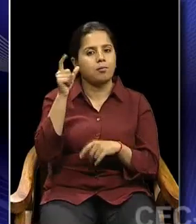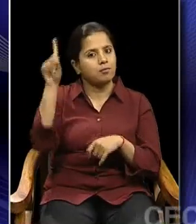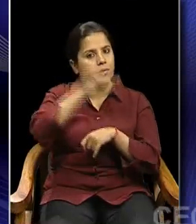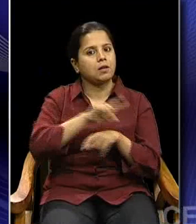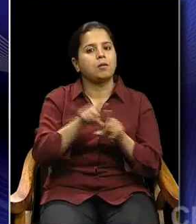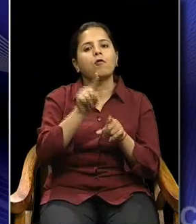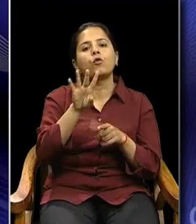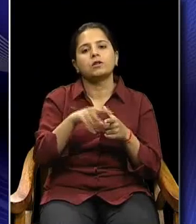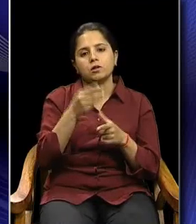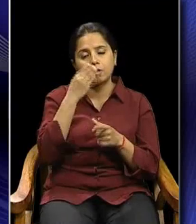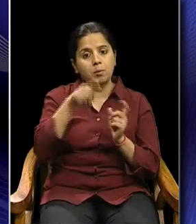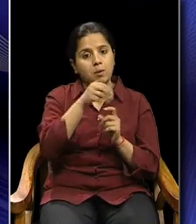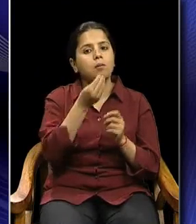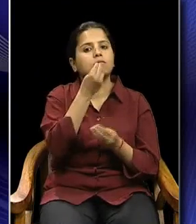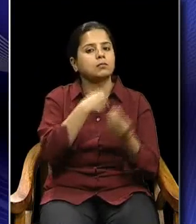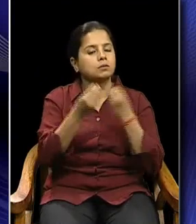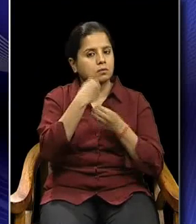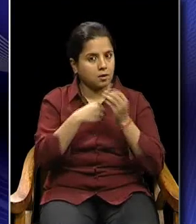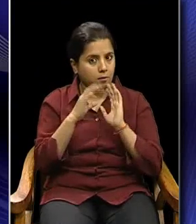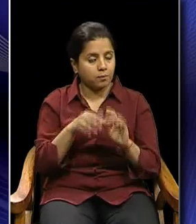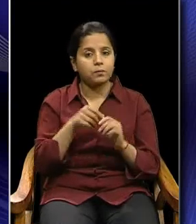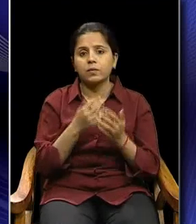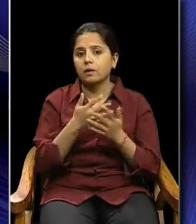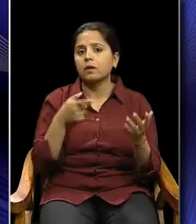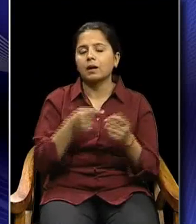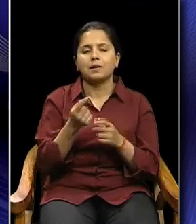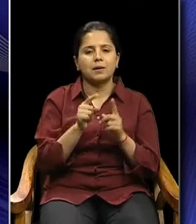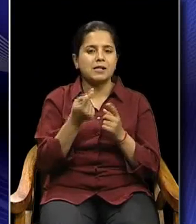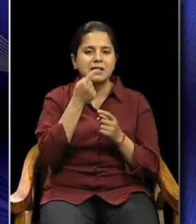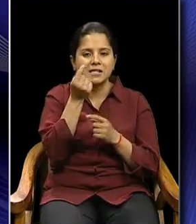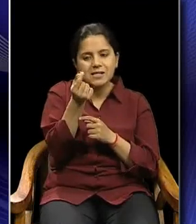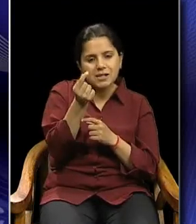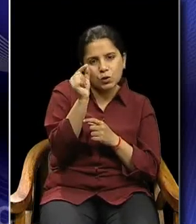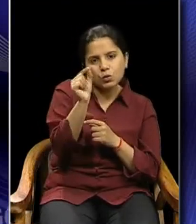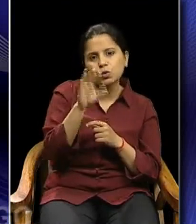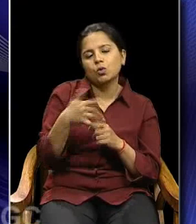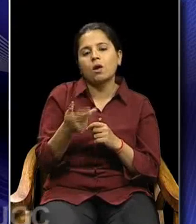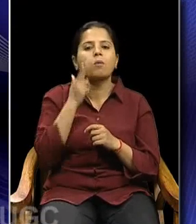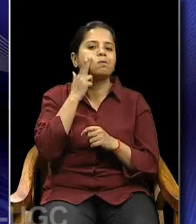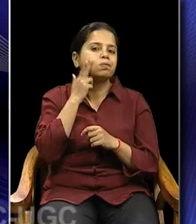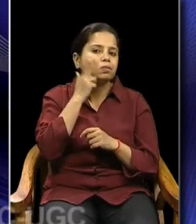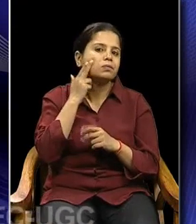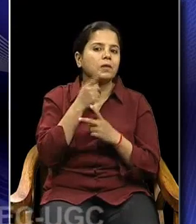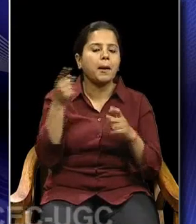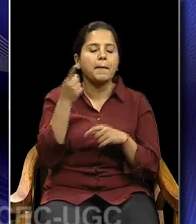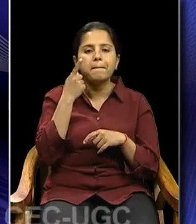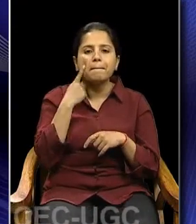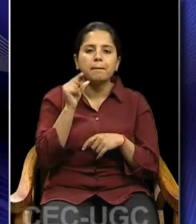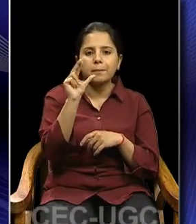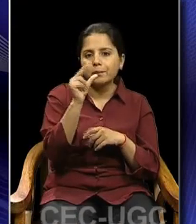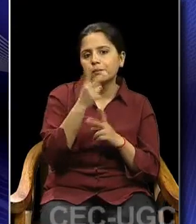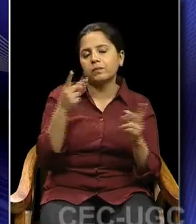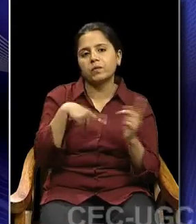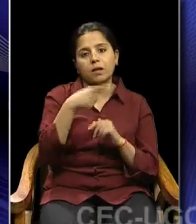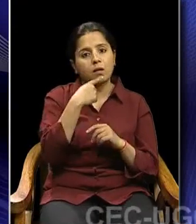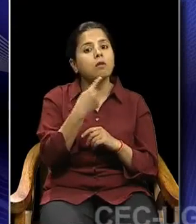also eat products which are made of til and jaggery. So in that context, and they